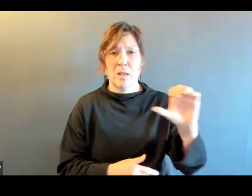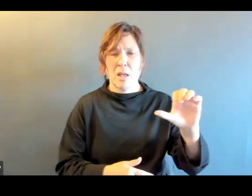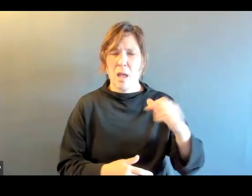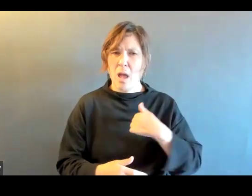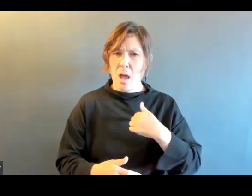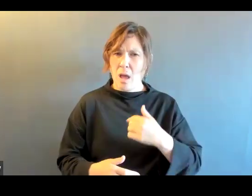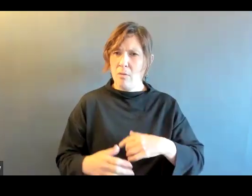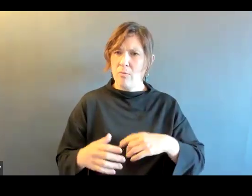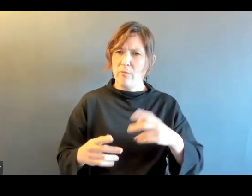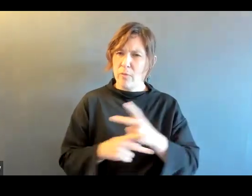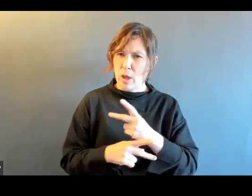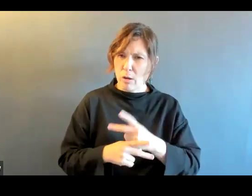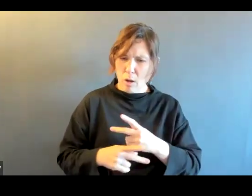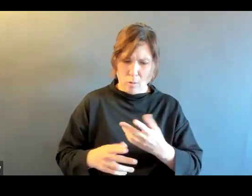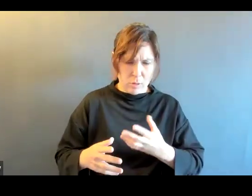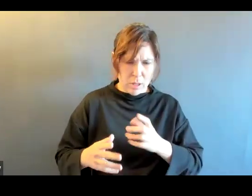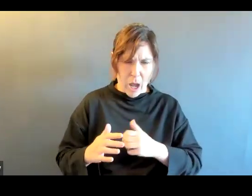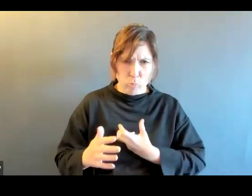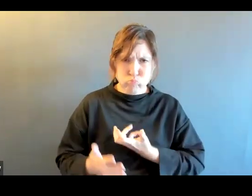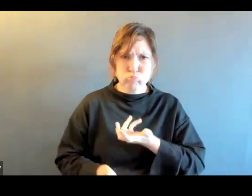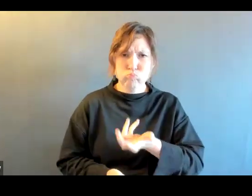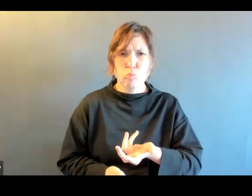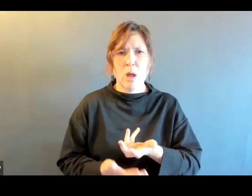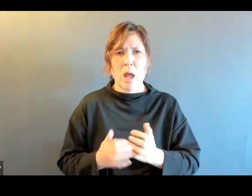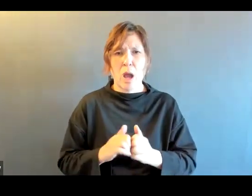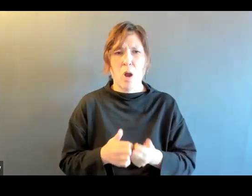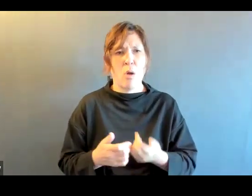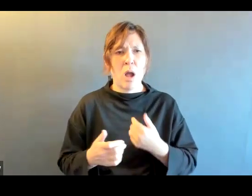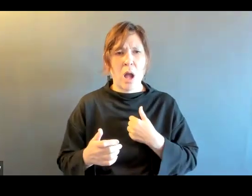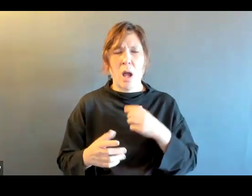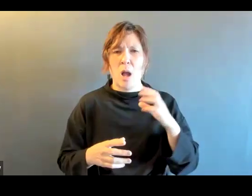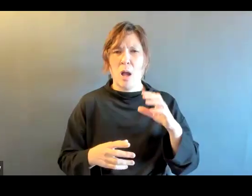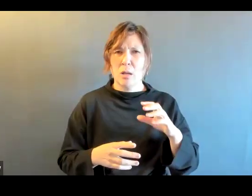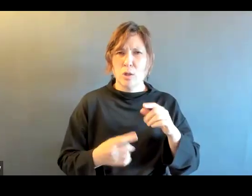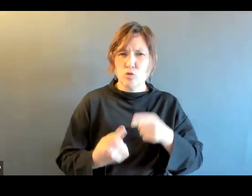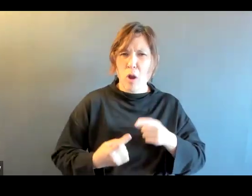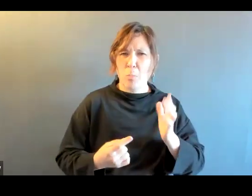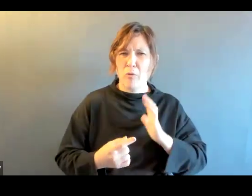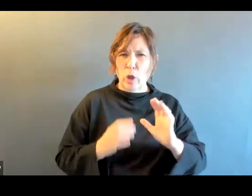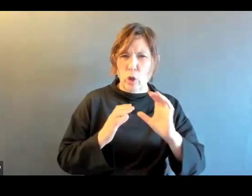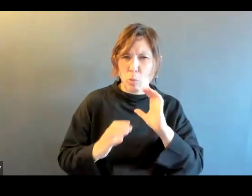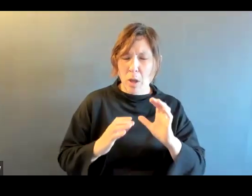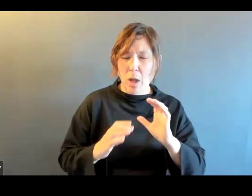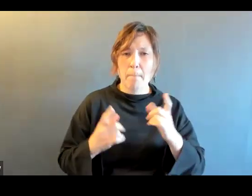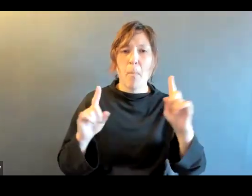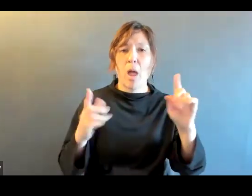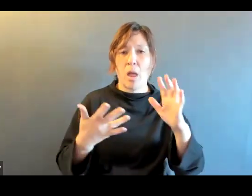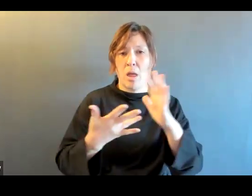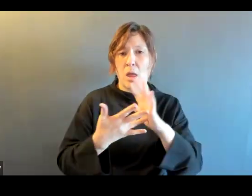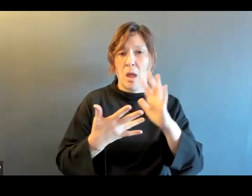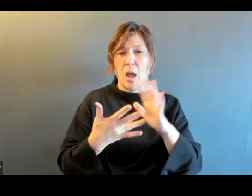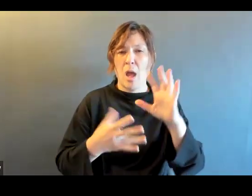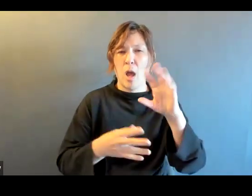have always struggled with participation, presentations, and communication, but during my freshman year, I got introduced to this thing called